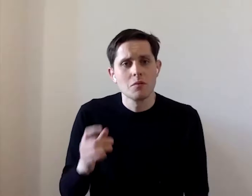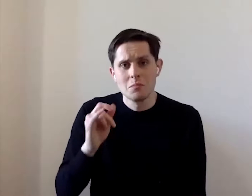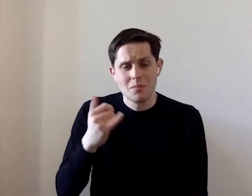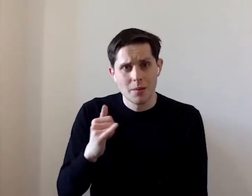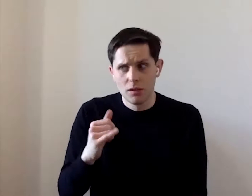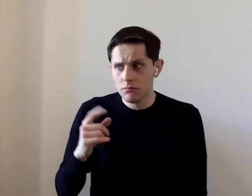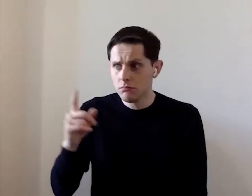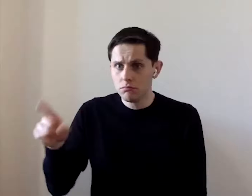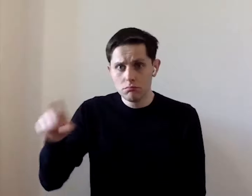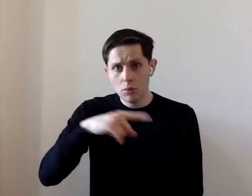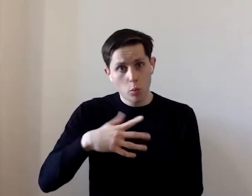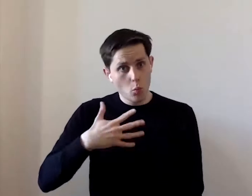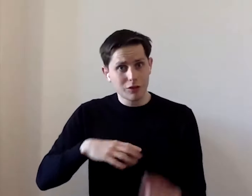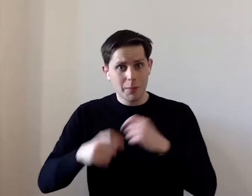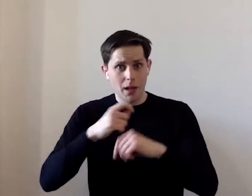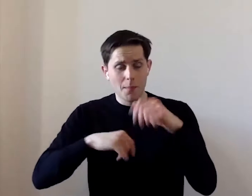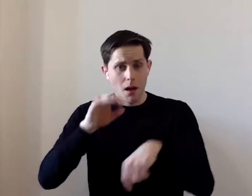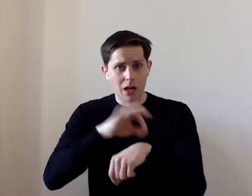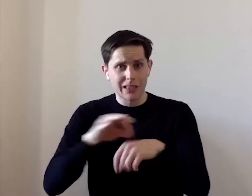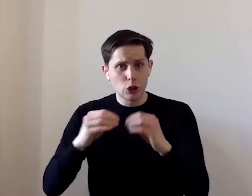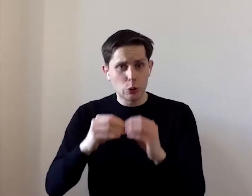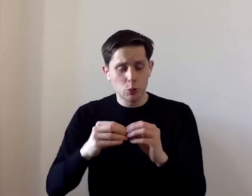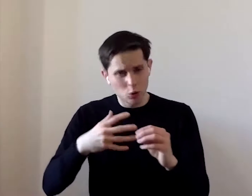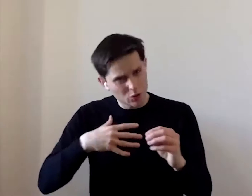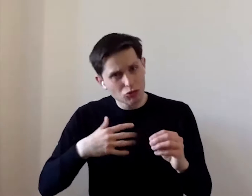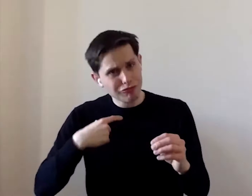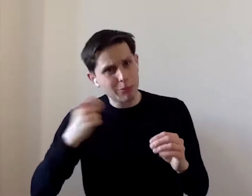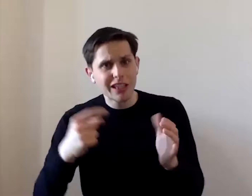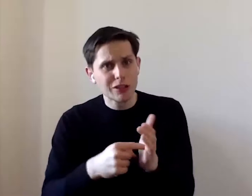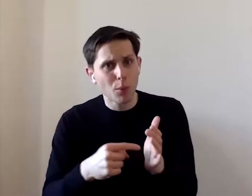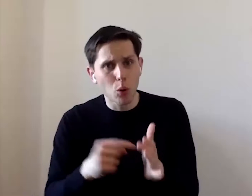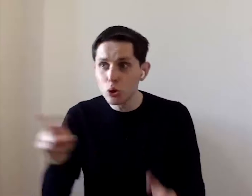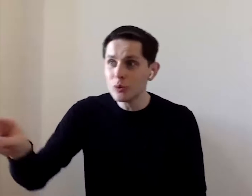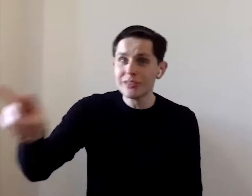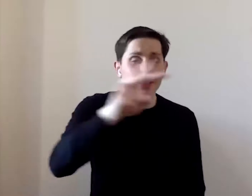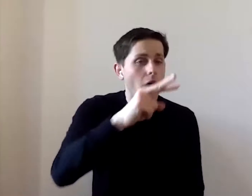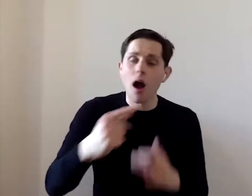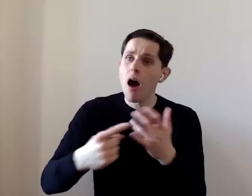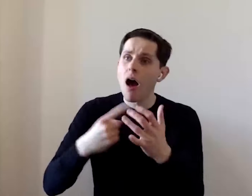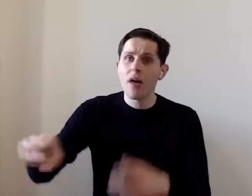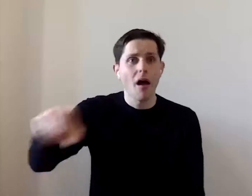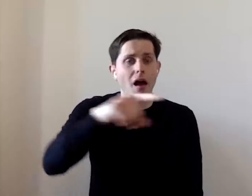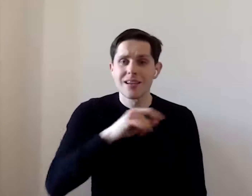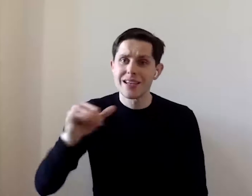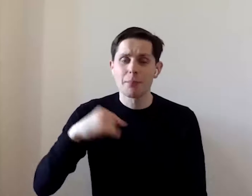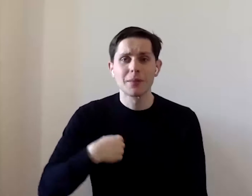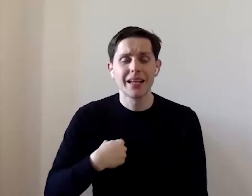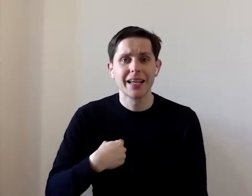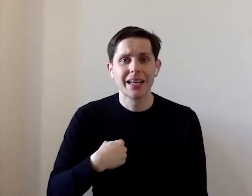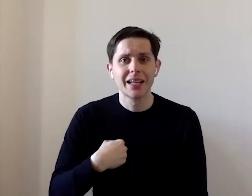about people getting into the profession that are thinking about getting into being an architecture student,